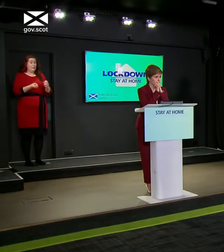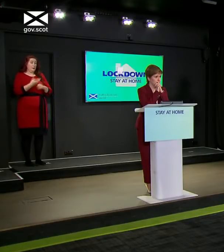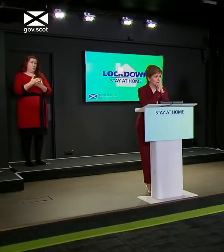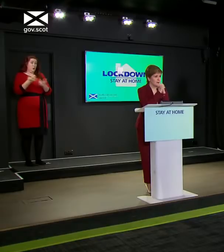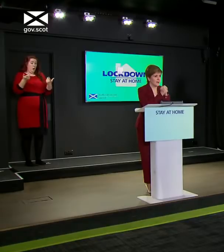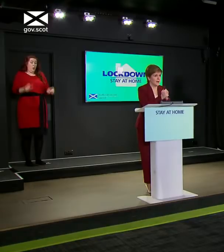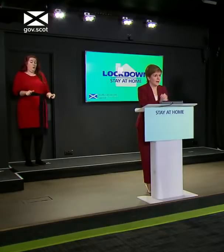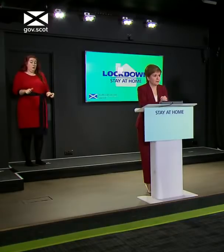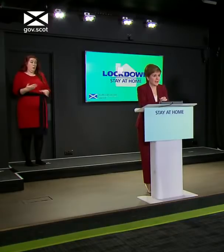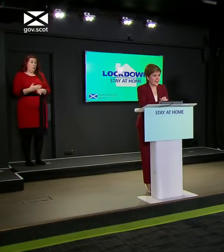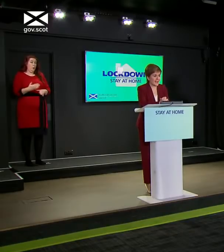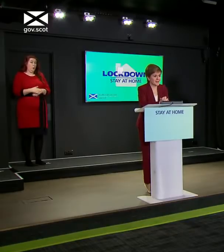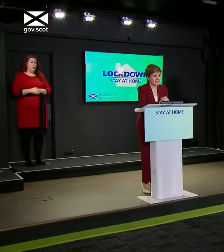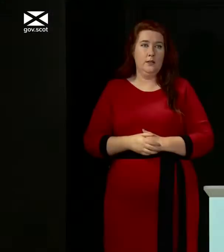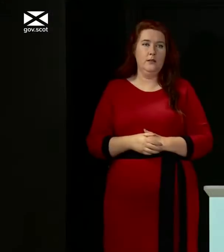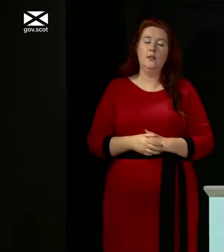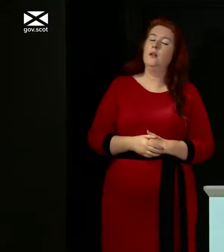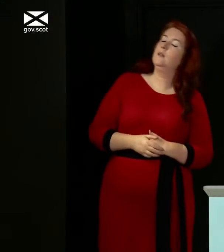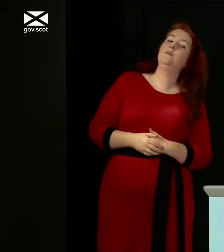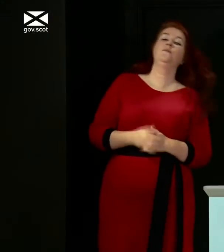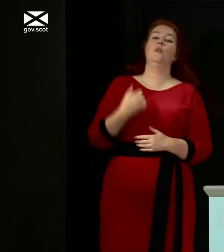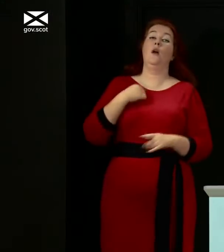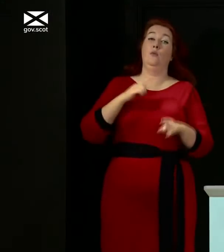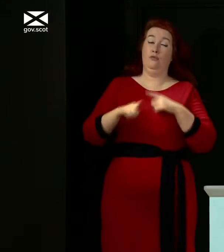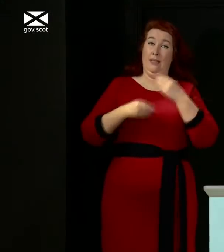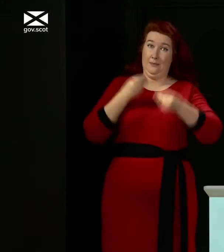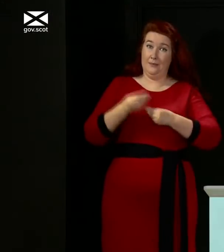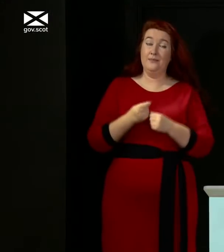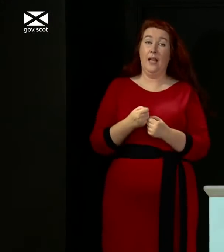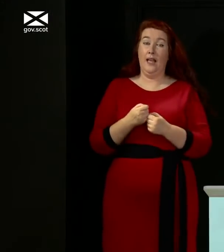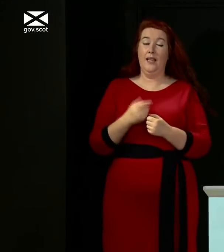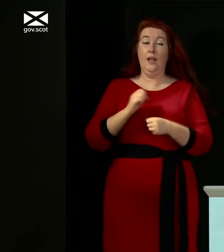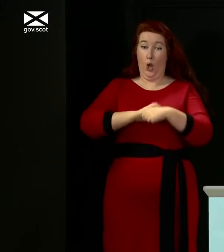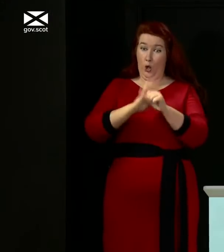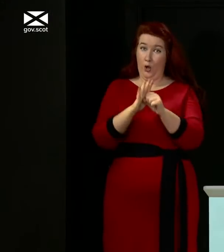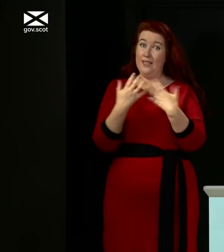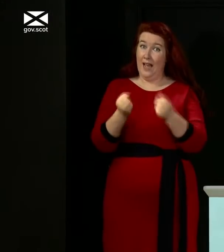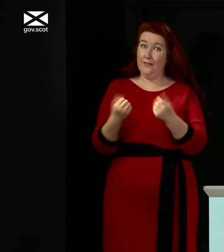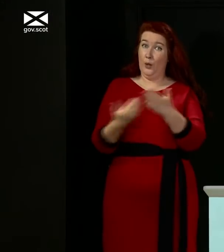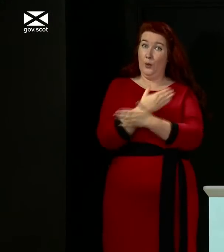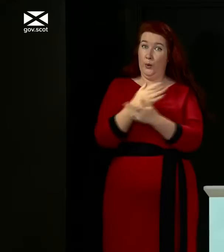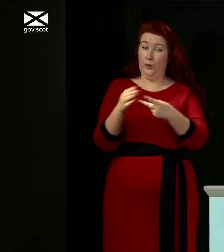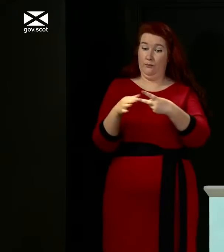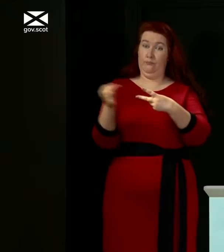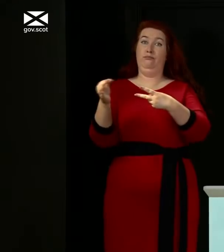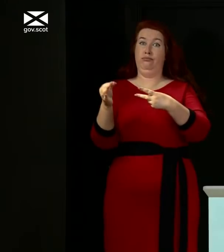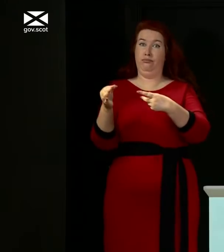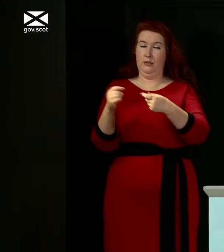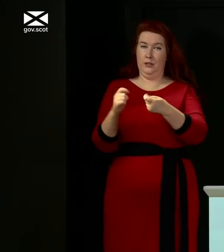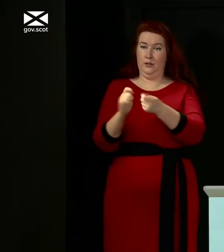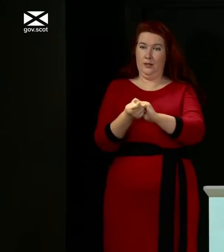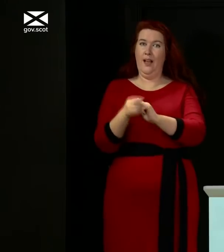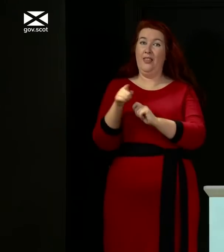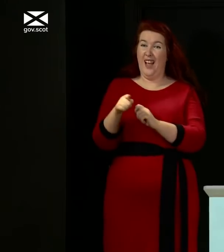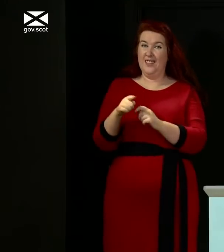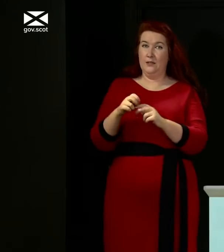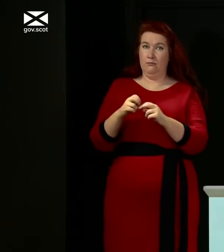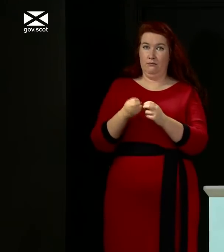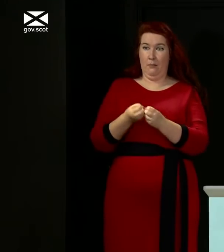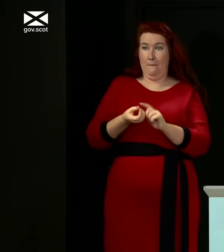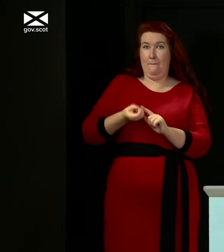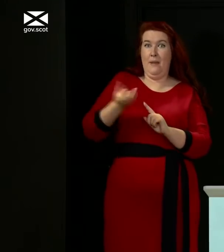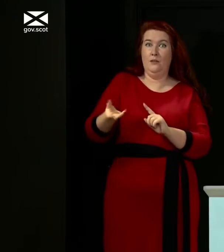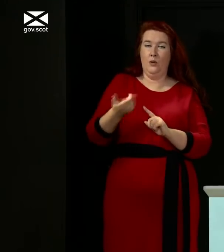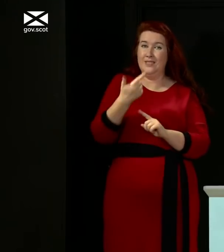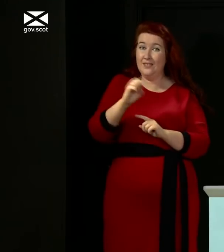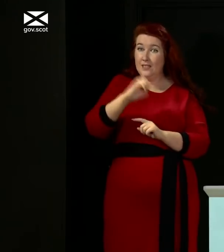work. I'll try again. We have a new strain of the virus that is transmitting 70% more easily. That's